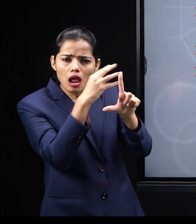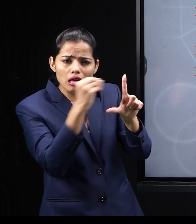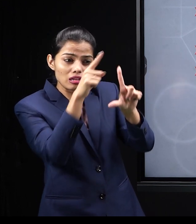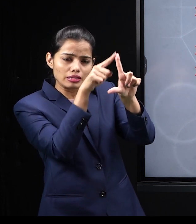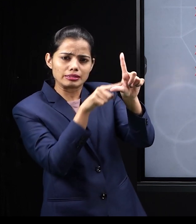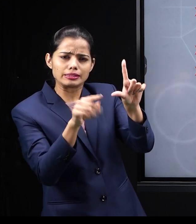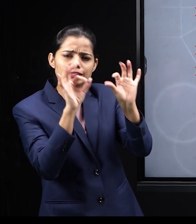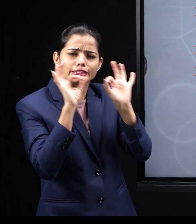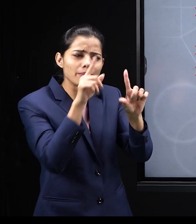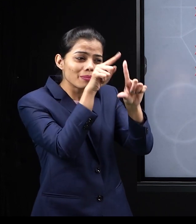triangles.